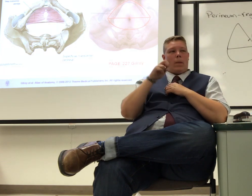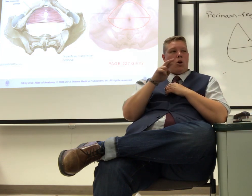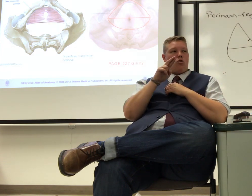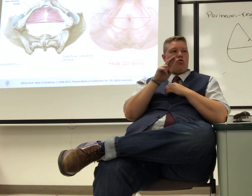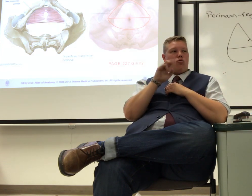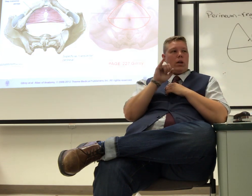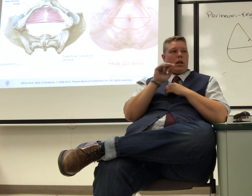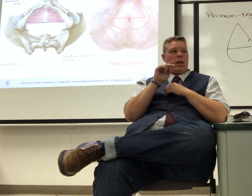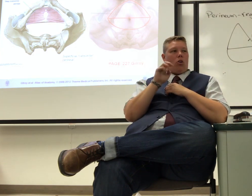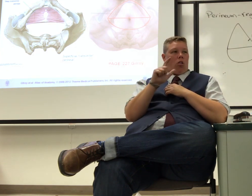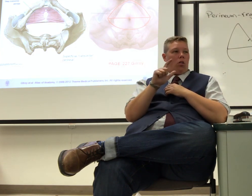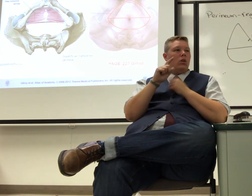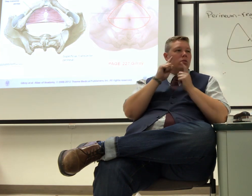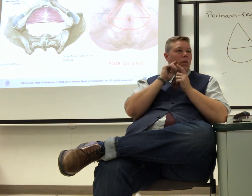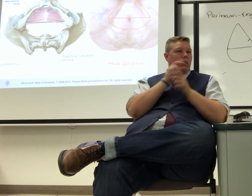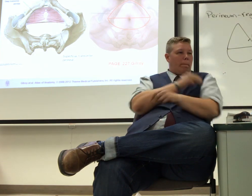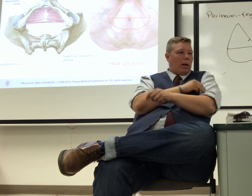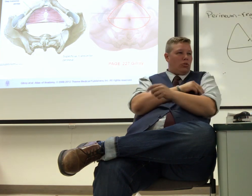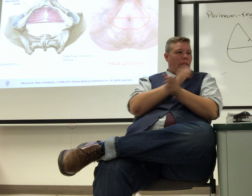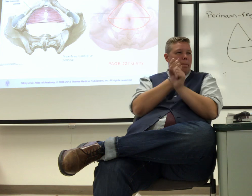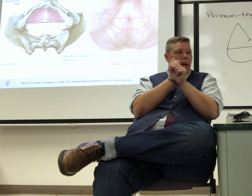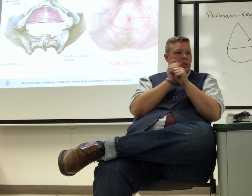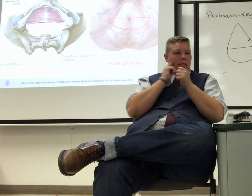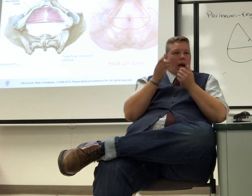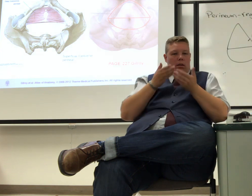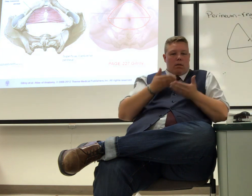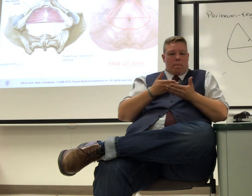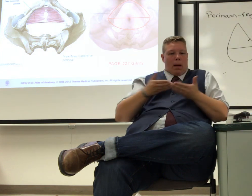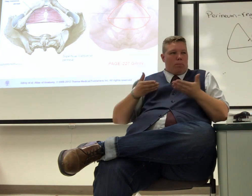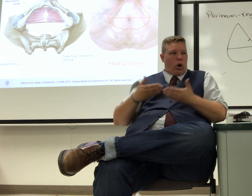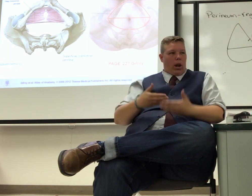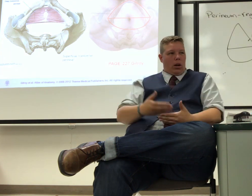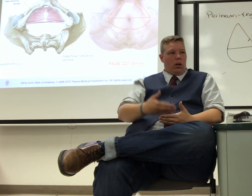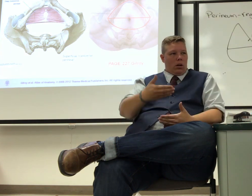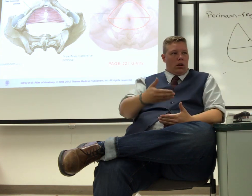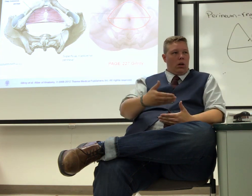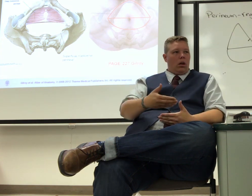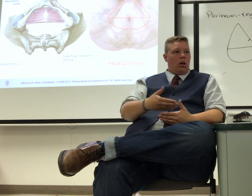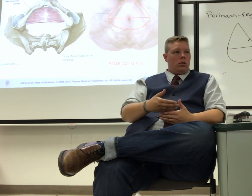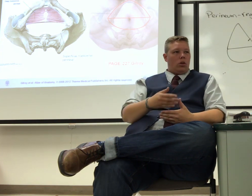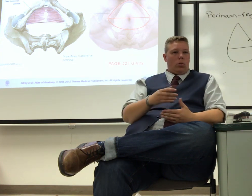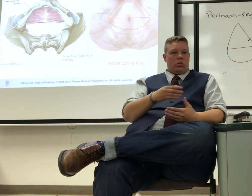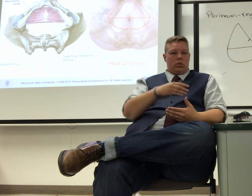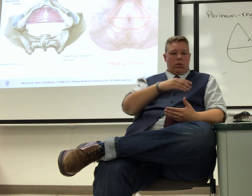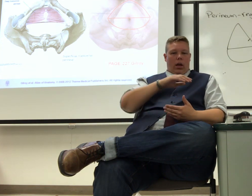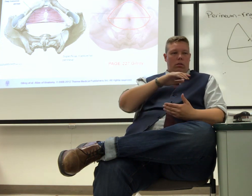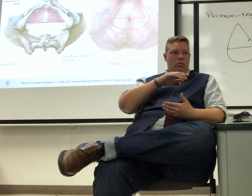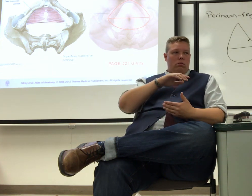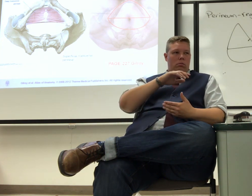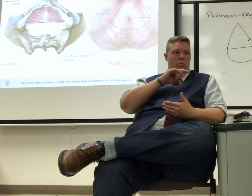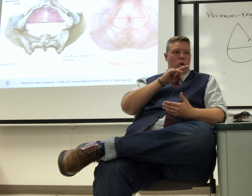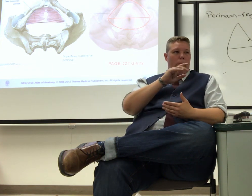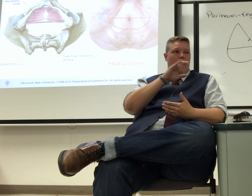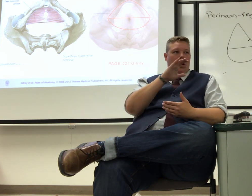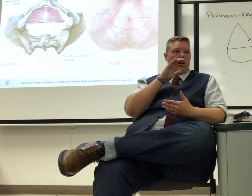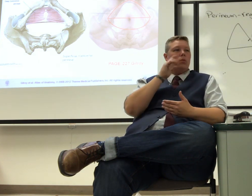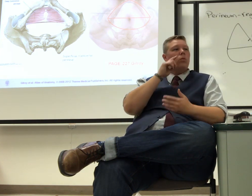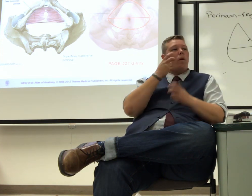membrane. It spans the width of the pubic arch. Deep,